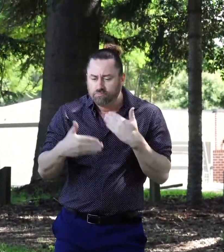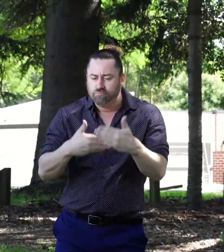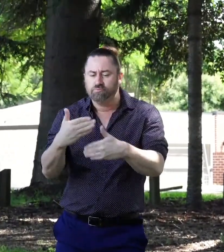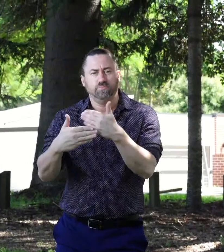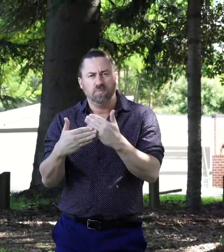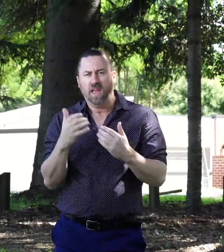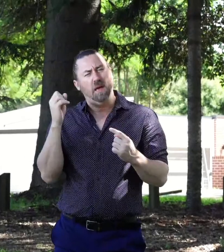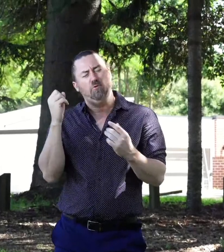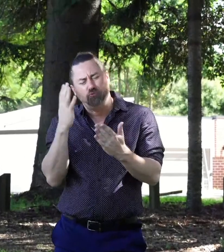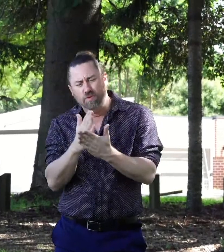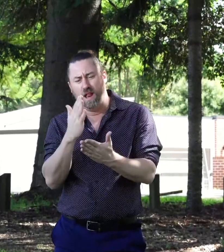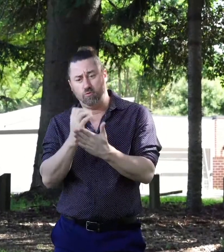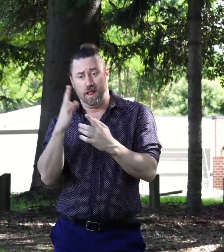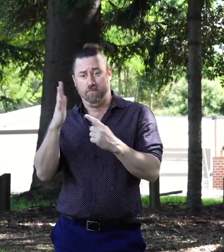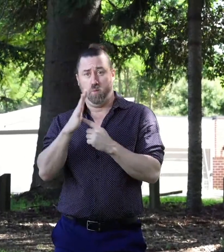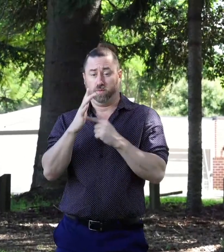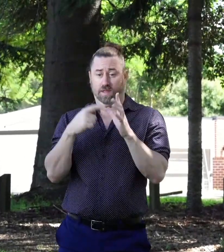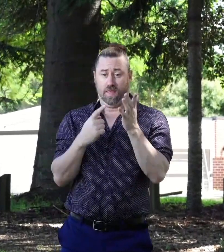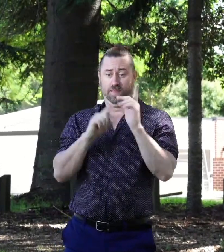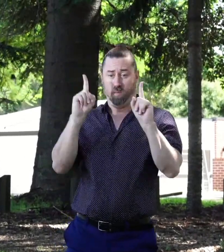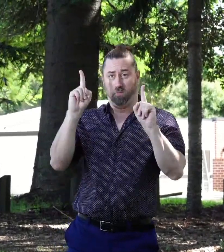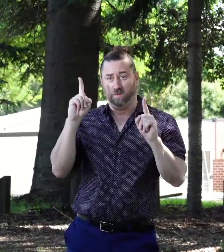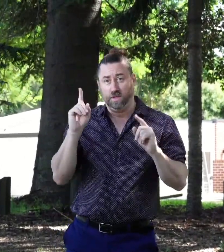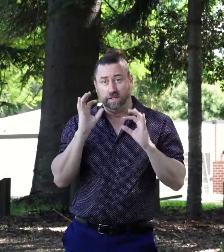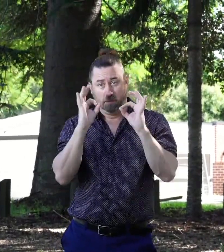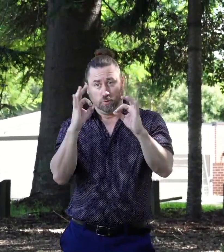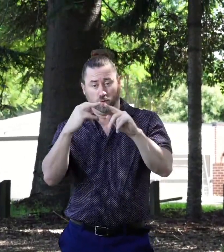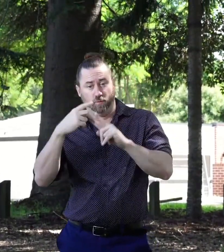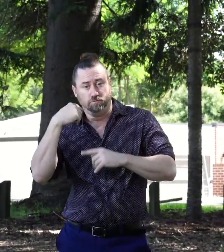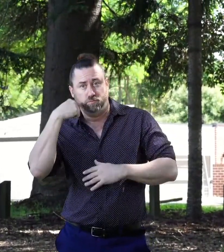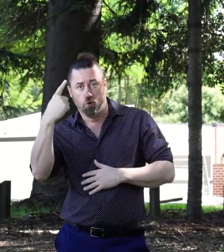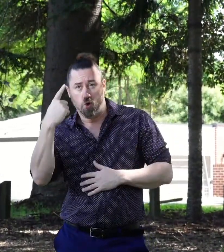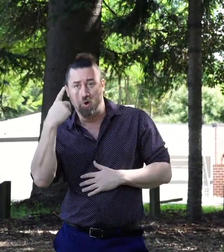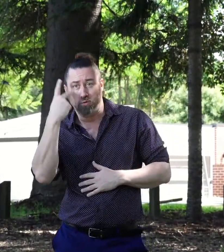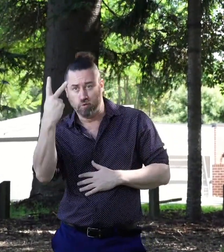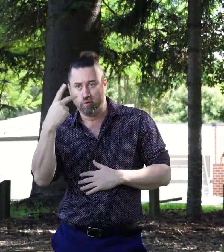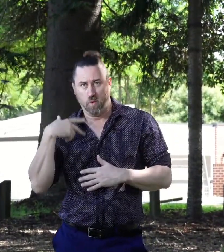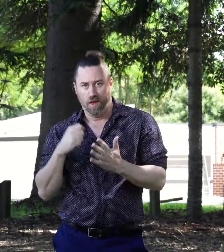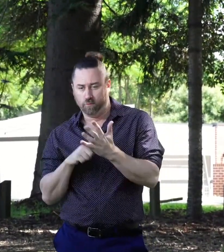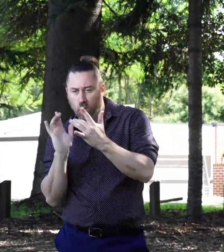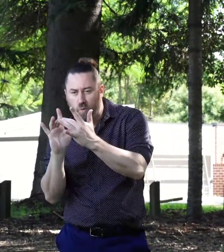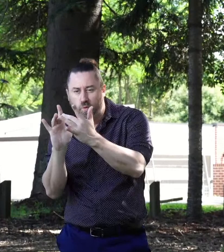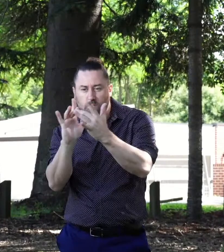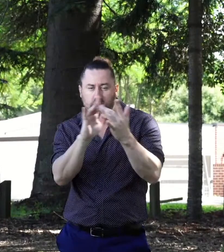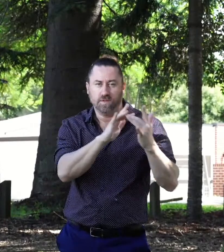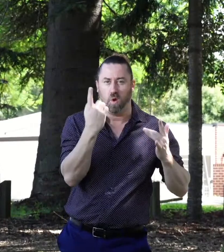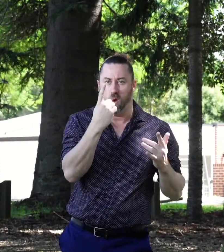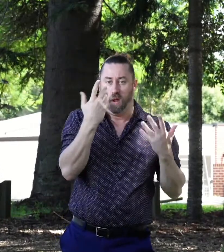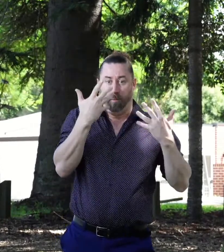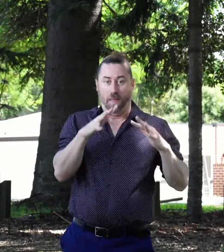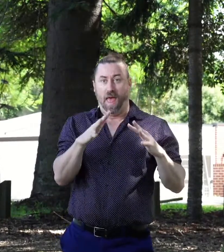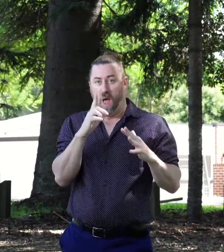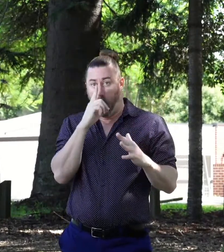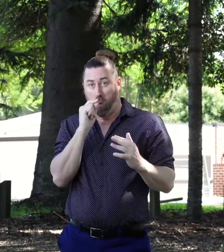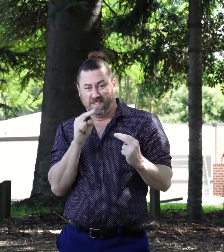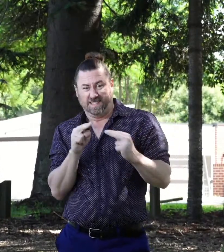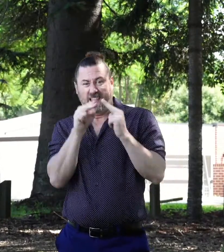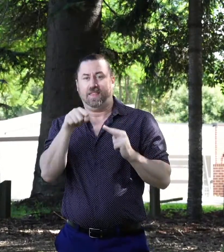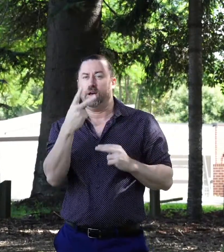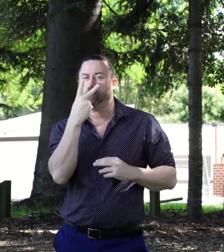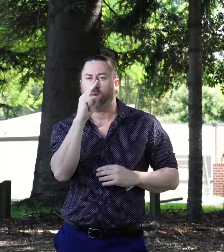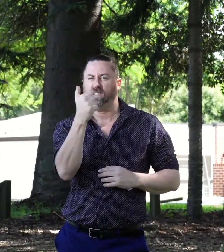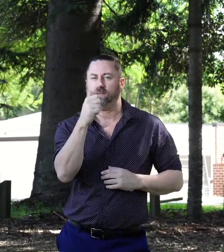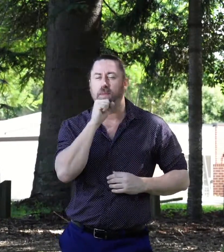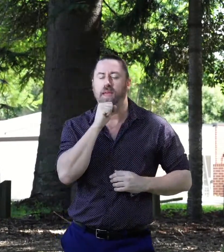really important, particularly for the next few days as we contact trace all of the people who've potentially been